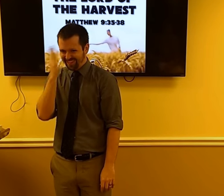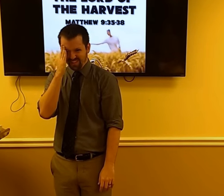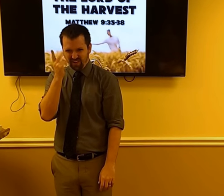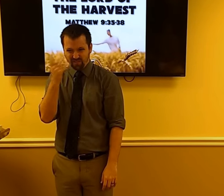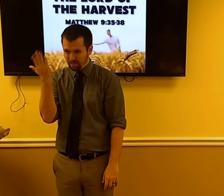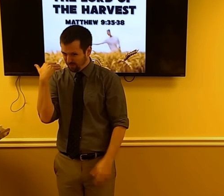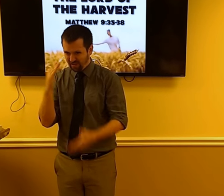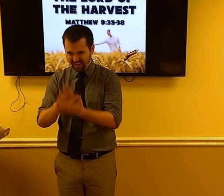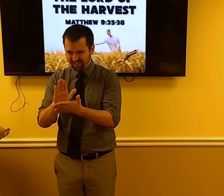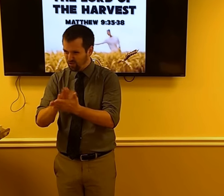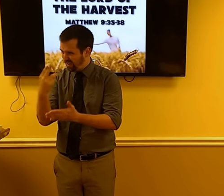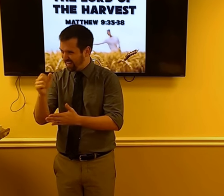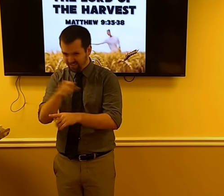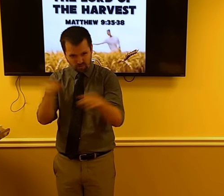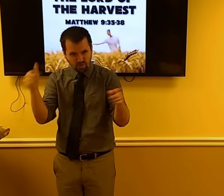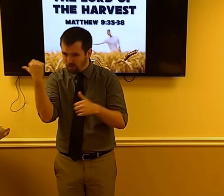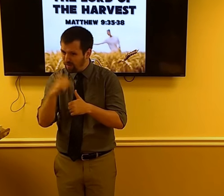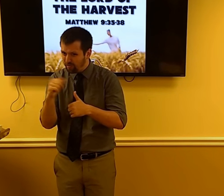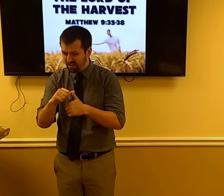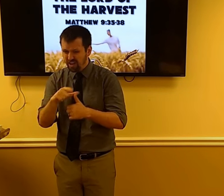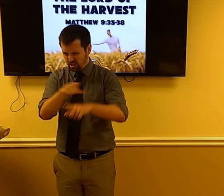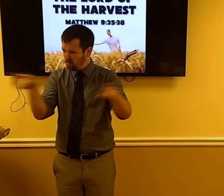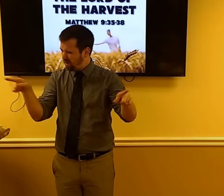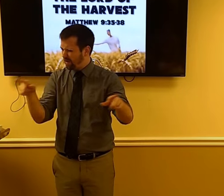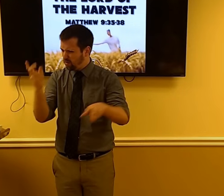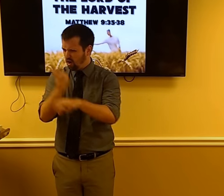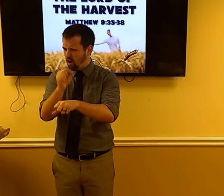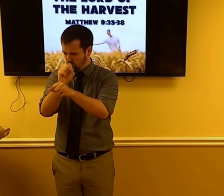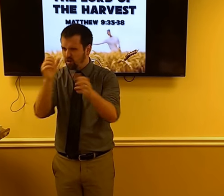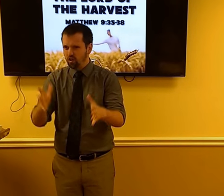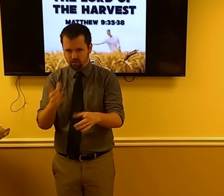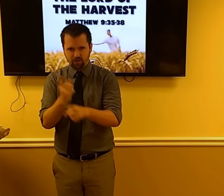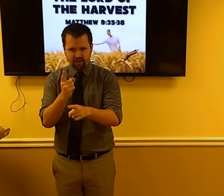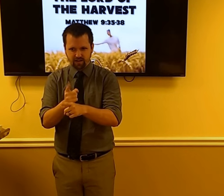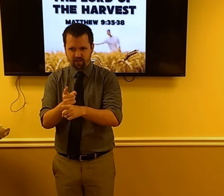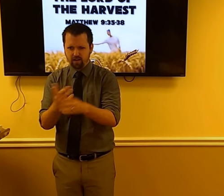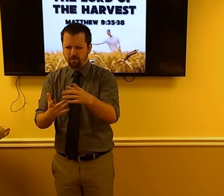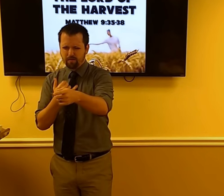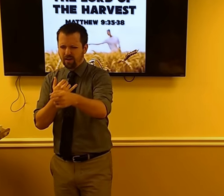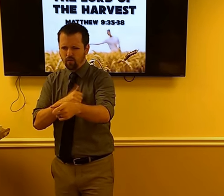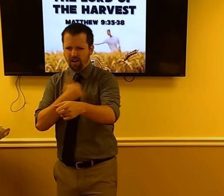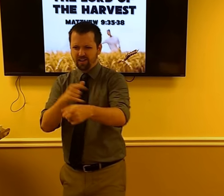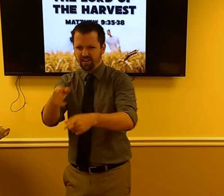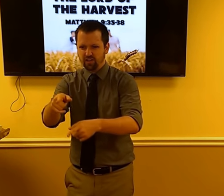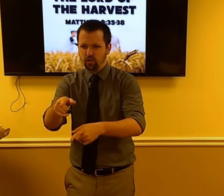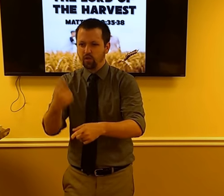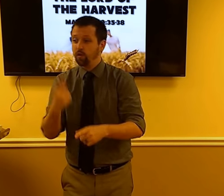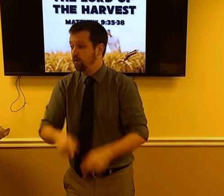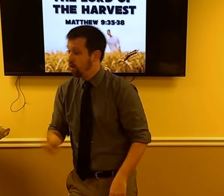You know, you've seen before, like school, like high school, you don't remember. You are that, you were the hard worker, right? Maybe not one. You were the one who,